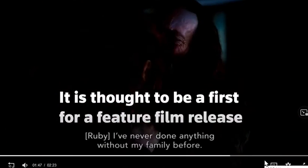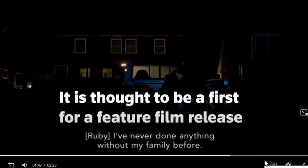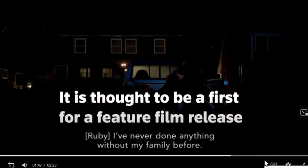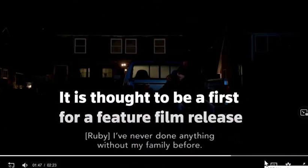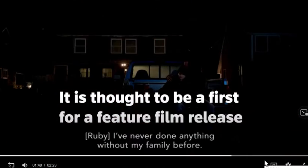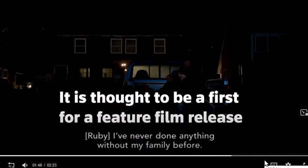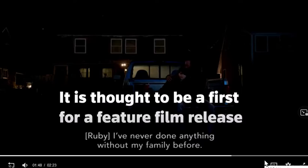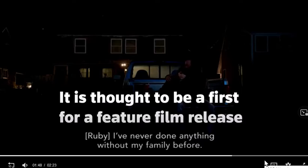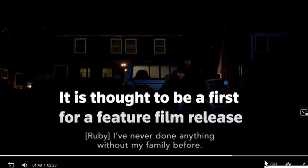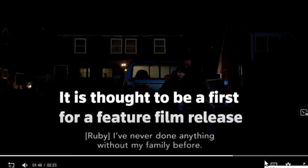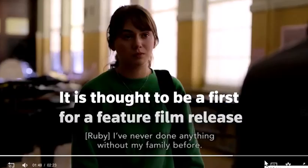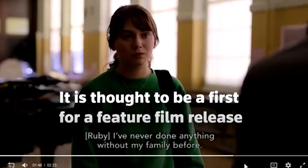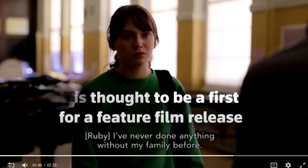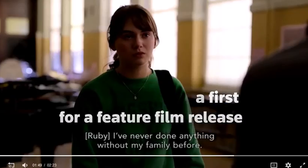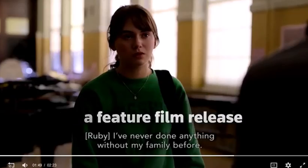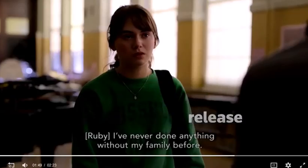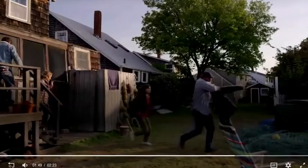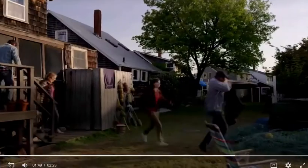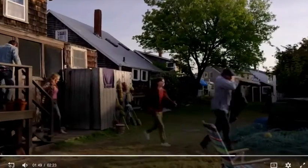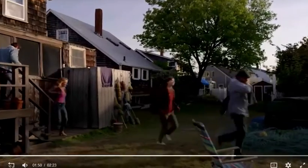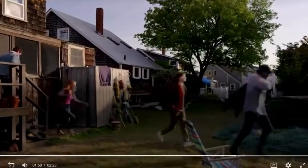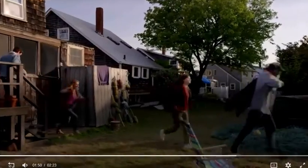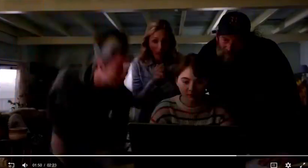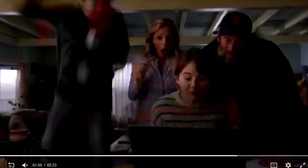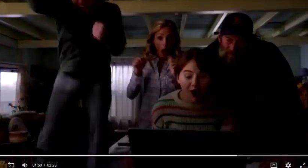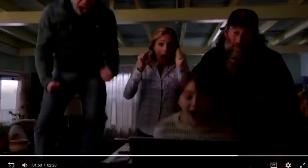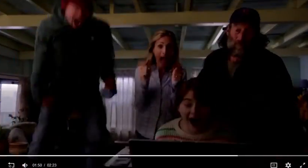I've never done anything without my family before.